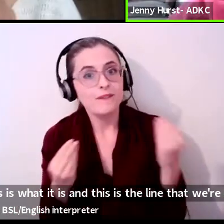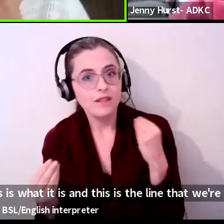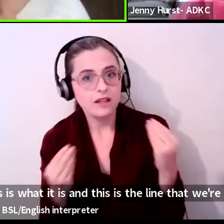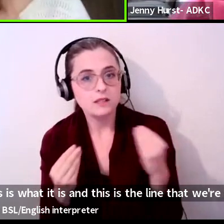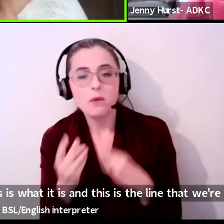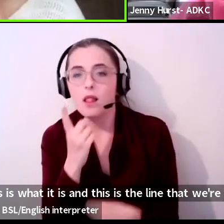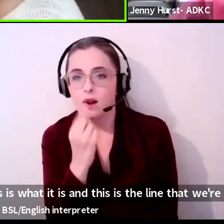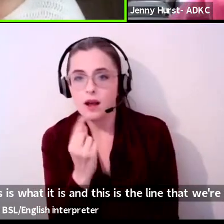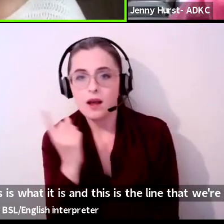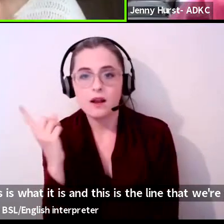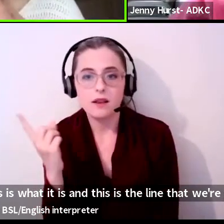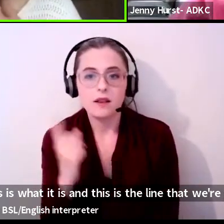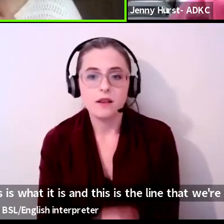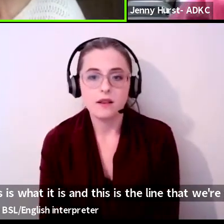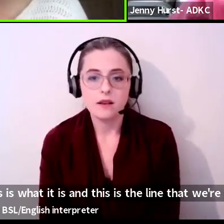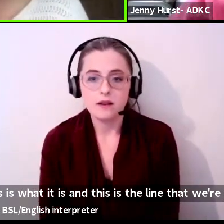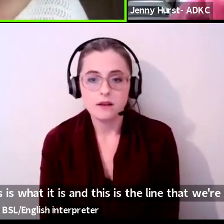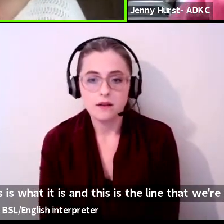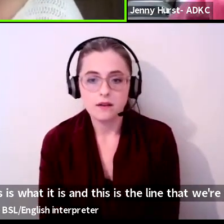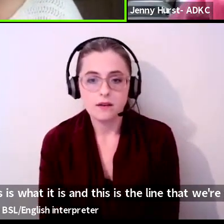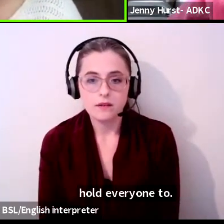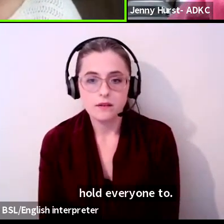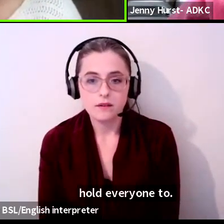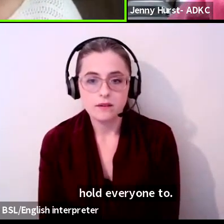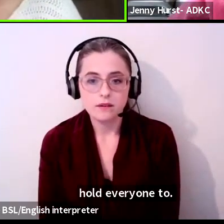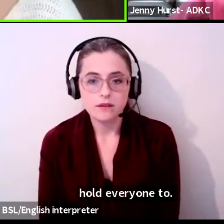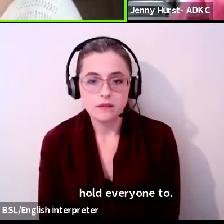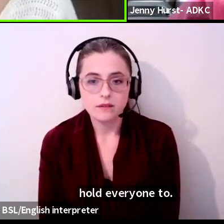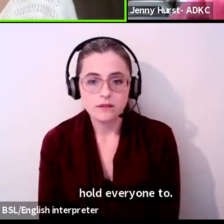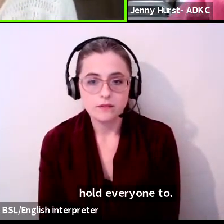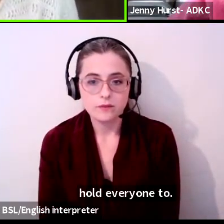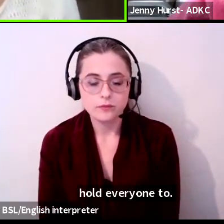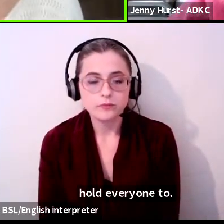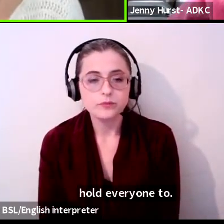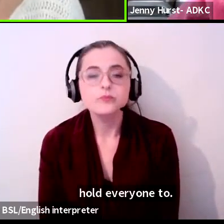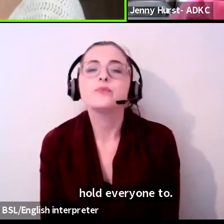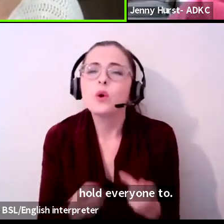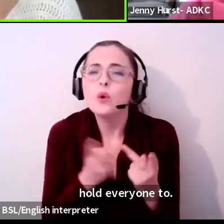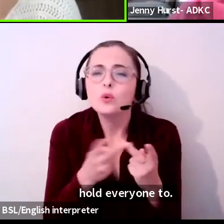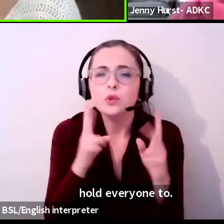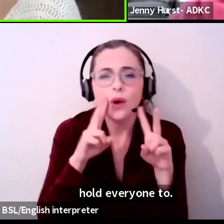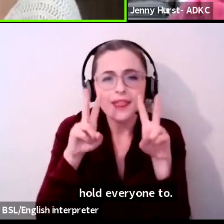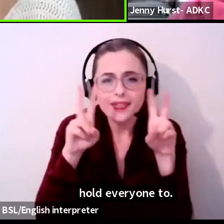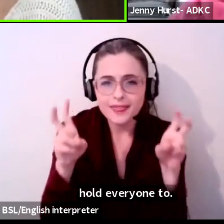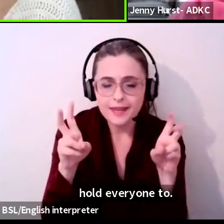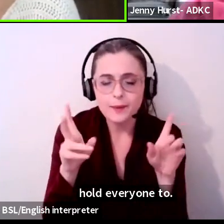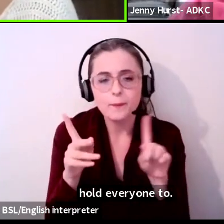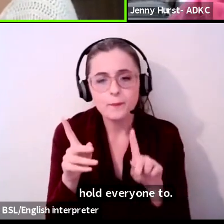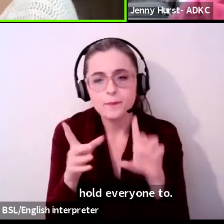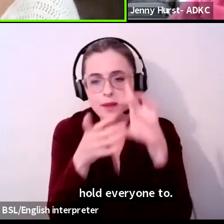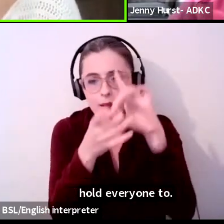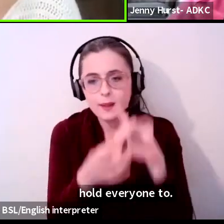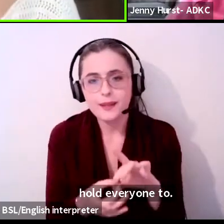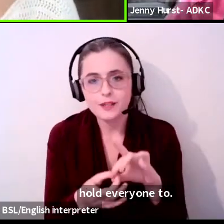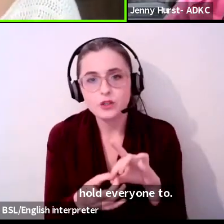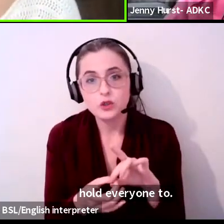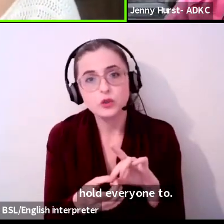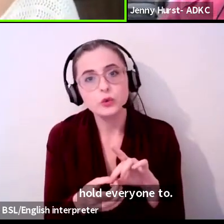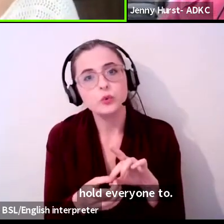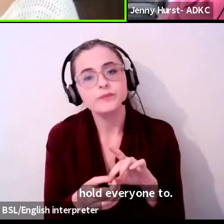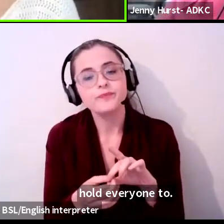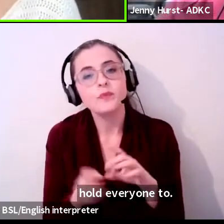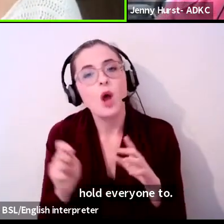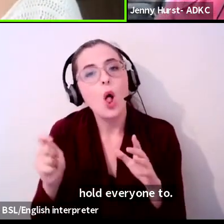Thanks, Jenny. I think there was also a theme which I just saw now about, especially kind of related to lockdown,